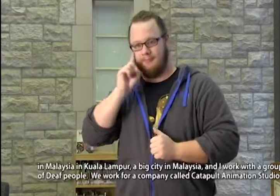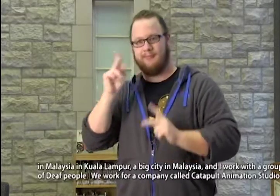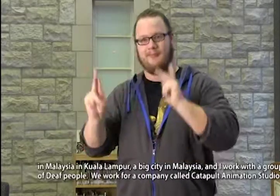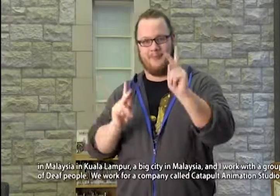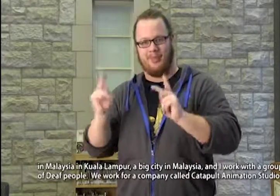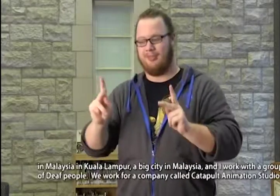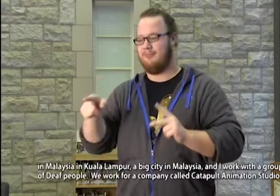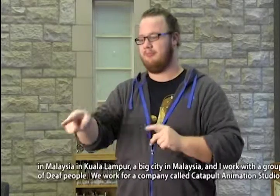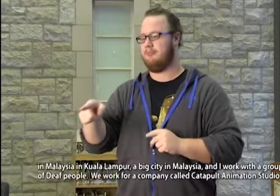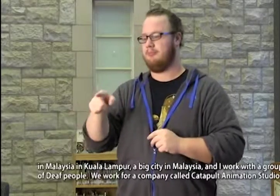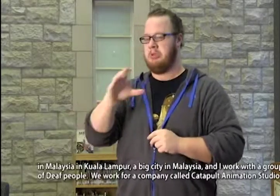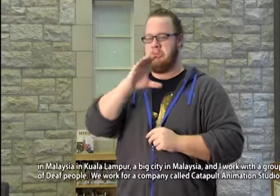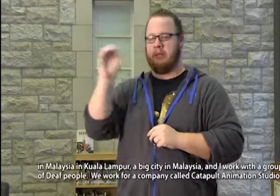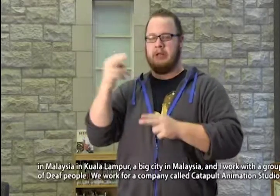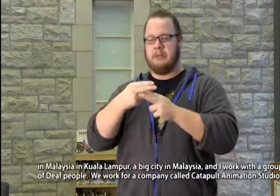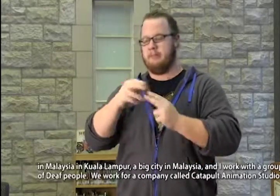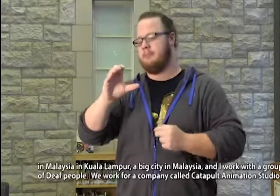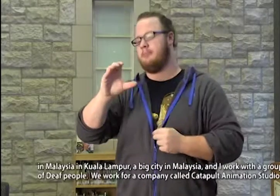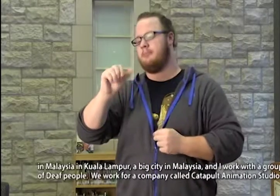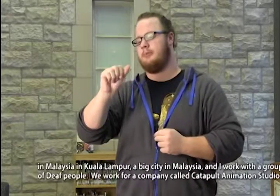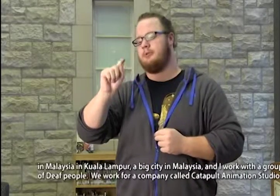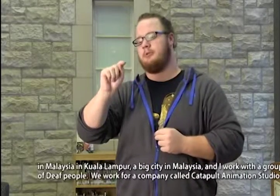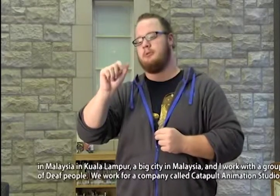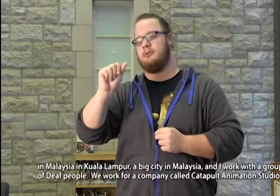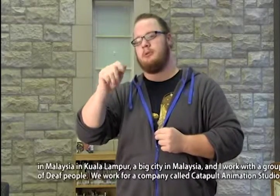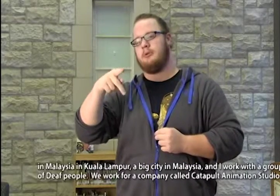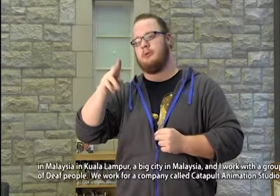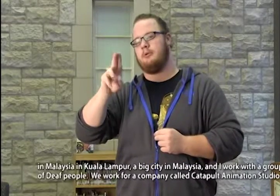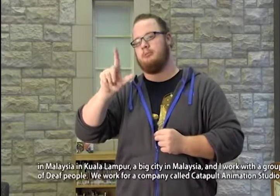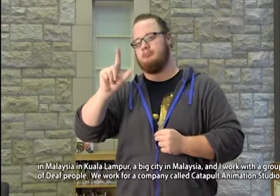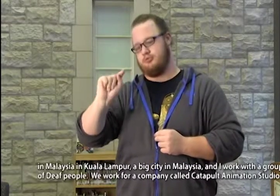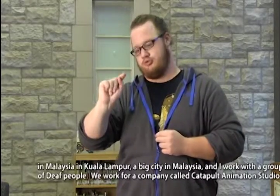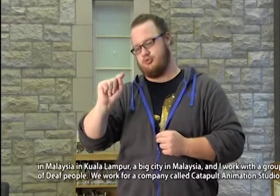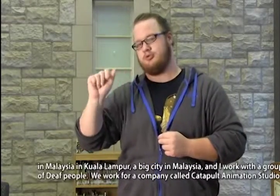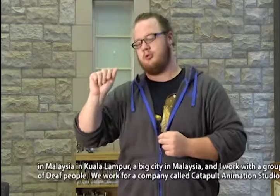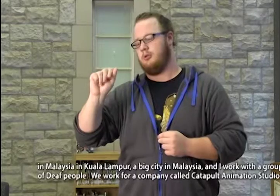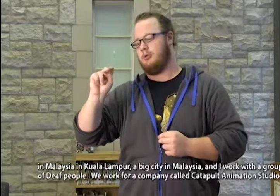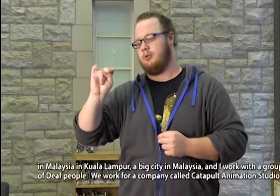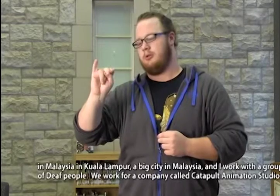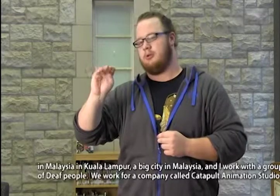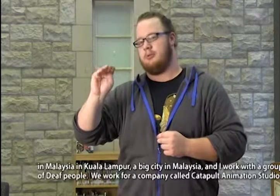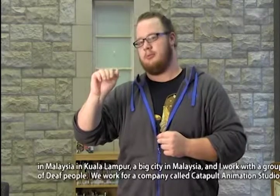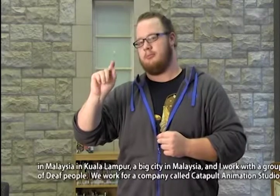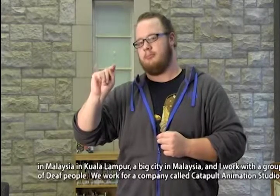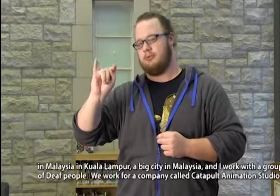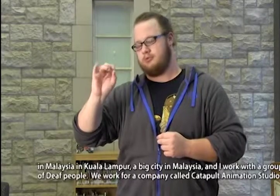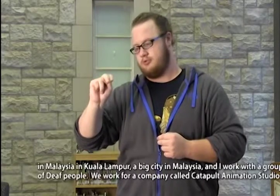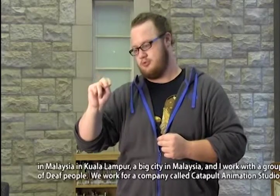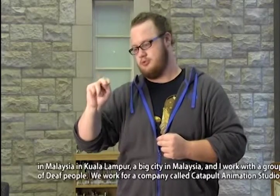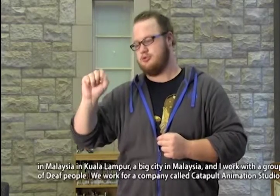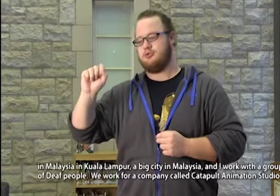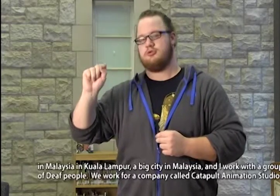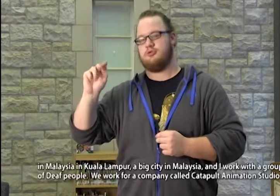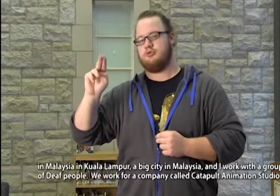And I work with a group of deaf people, and we work for a company called Catapult Animation Studios.